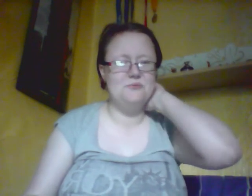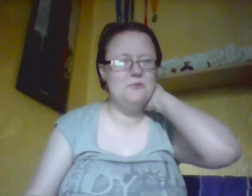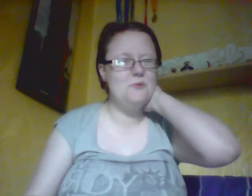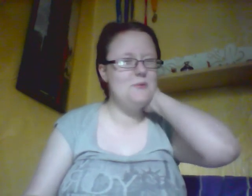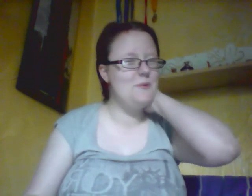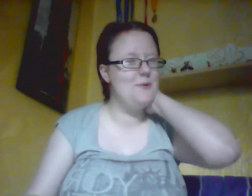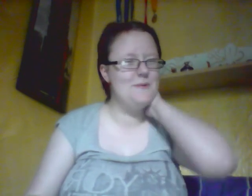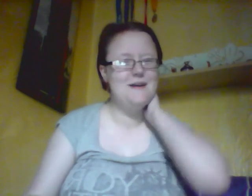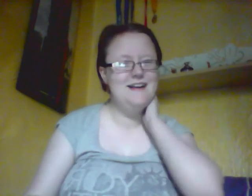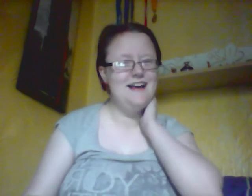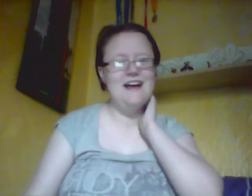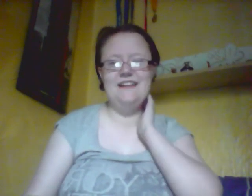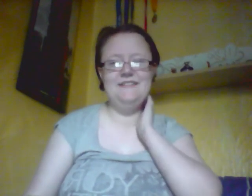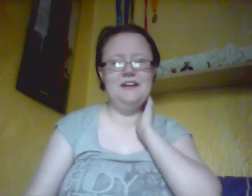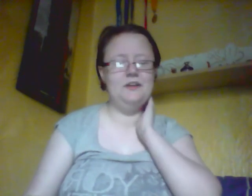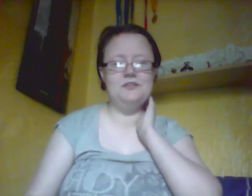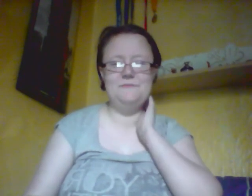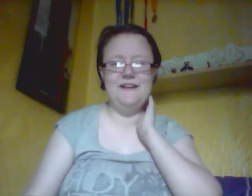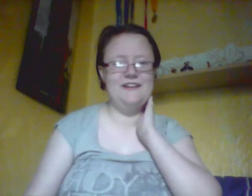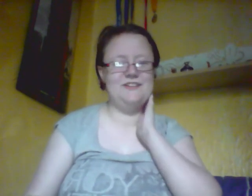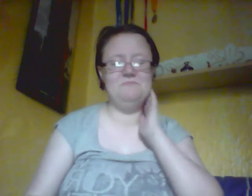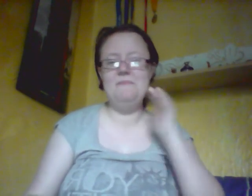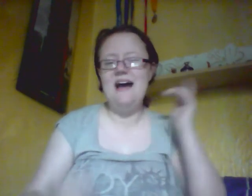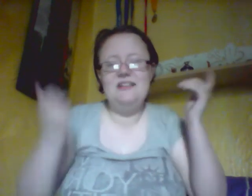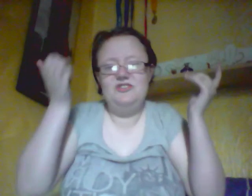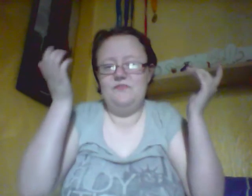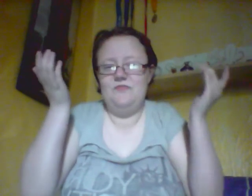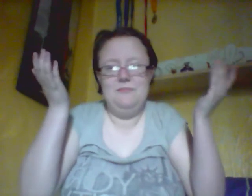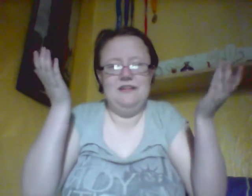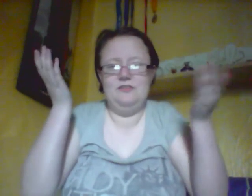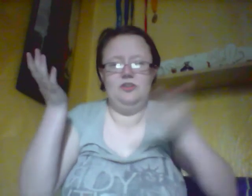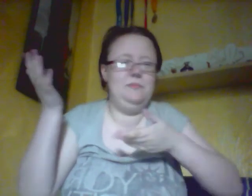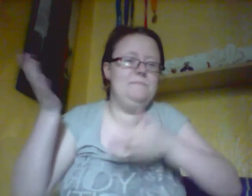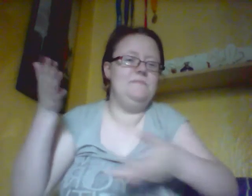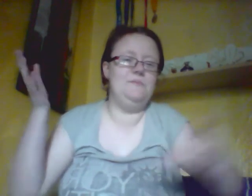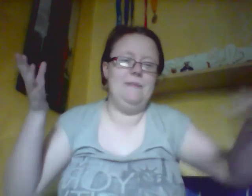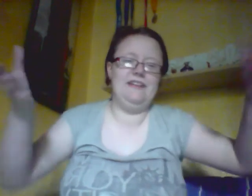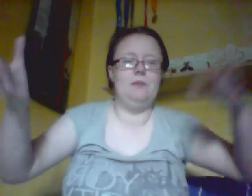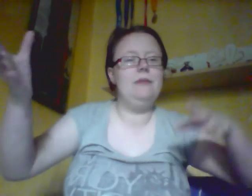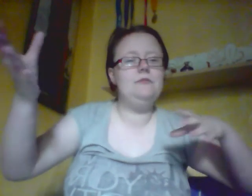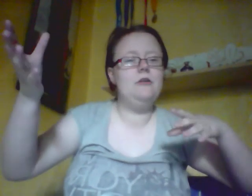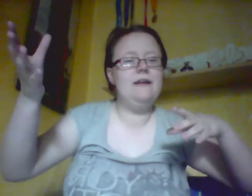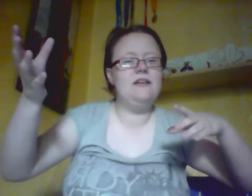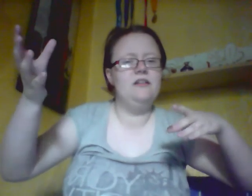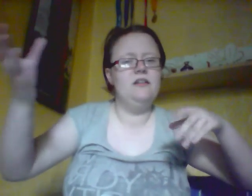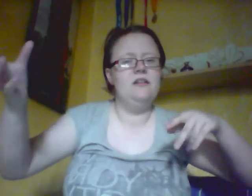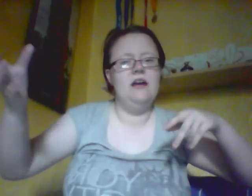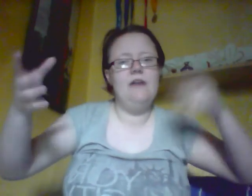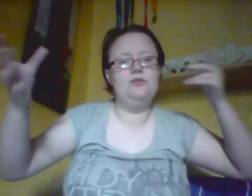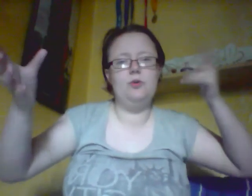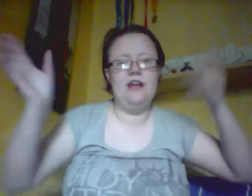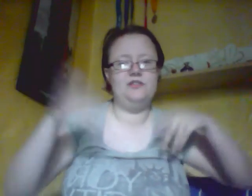No. And neither does Benedict Cumberbatch. Does Benedict Cumberbatch wear a wig? If so, the answer is still